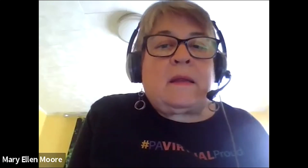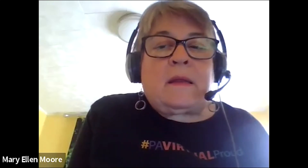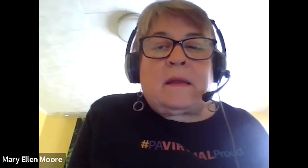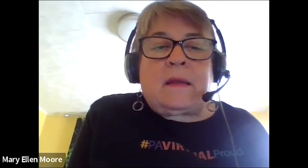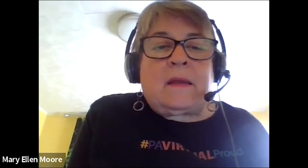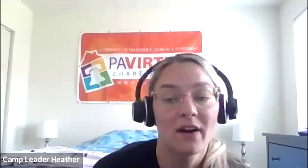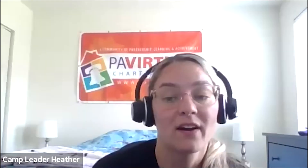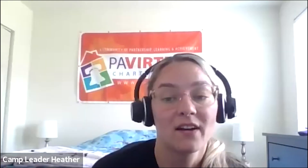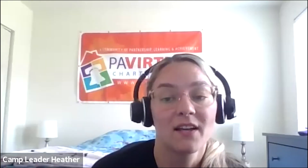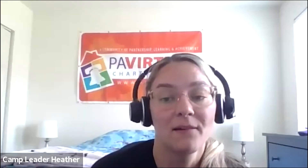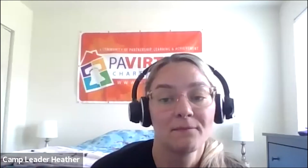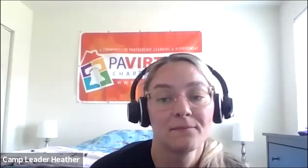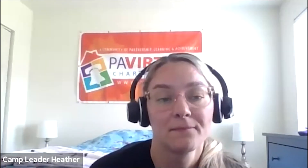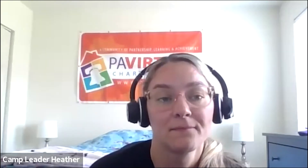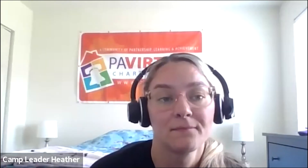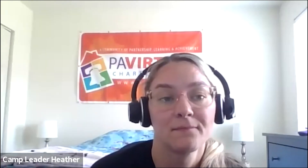You can do a parent, honey.